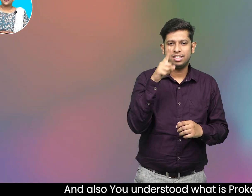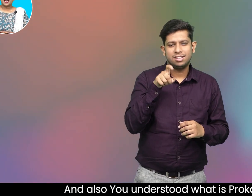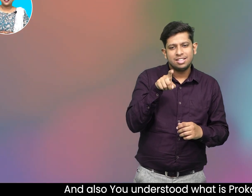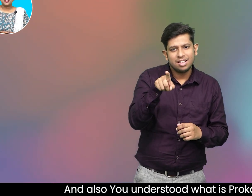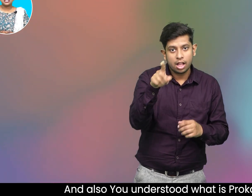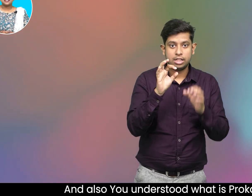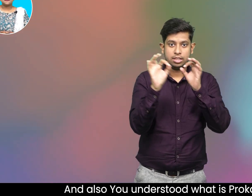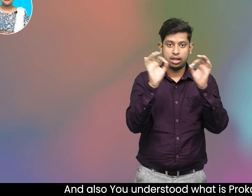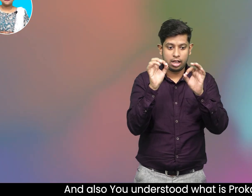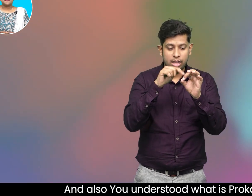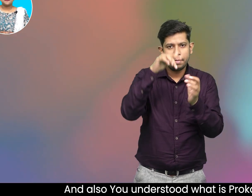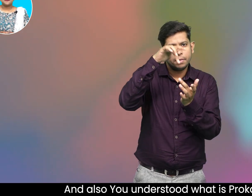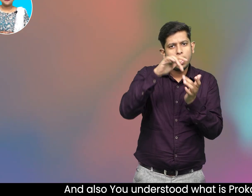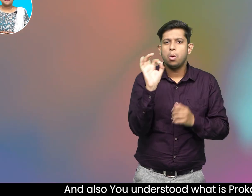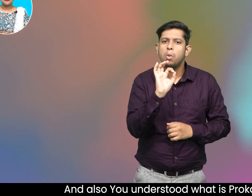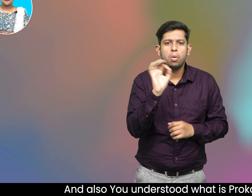is prokaryotes